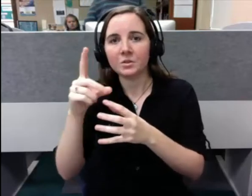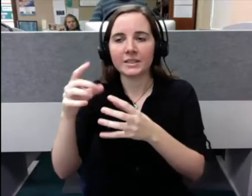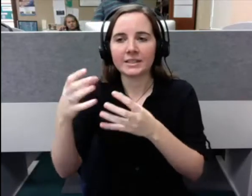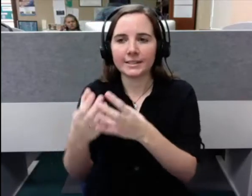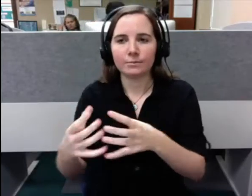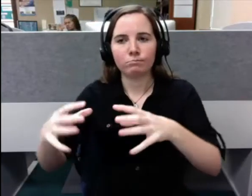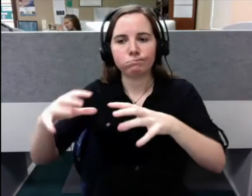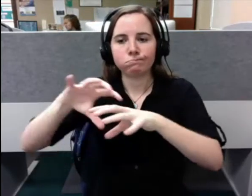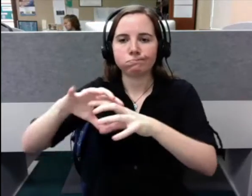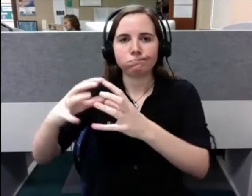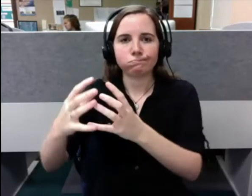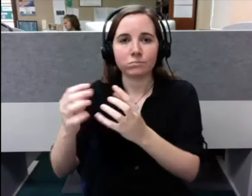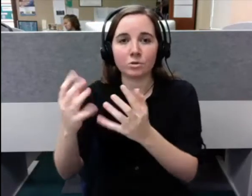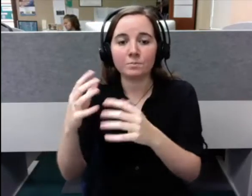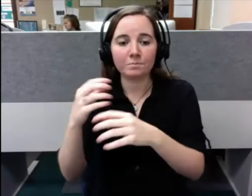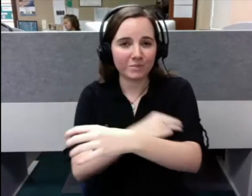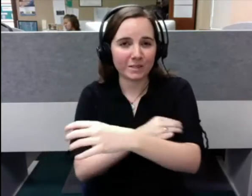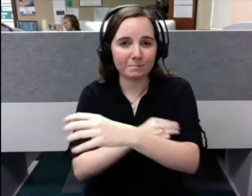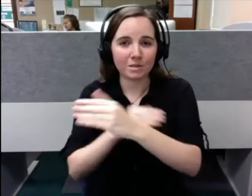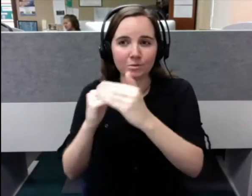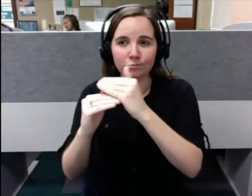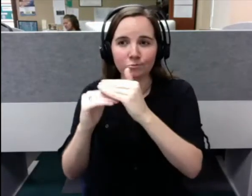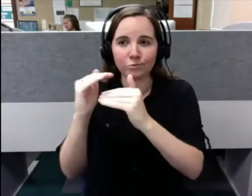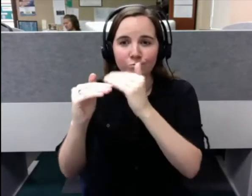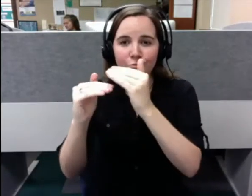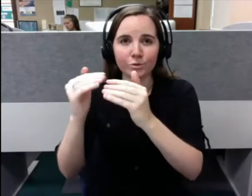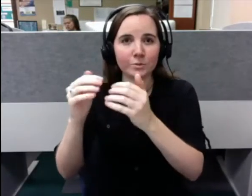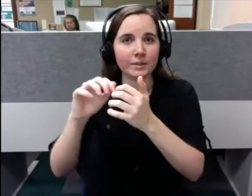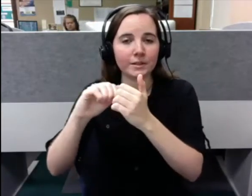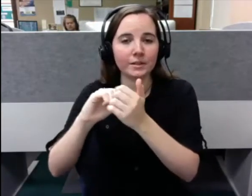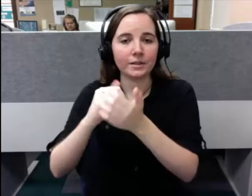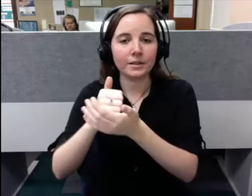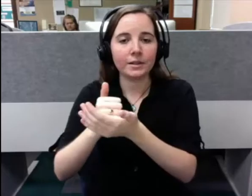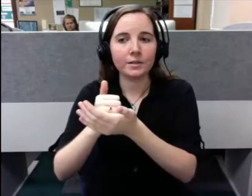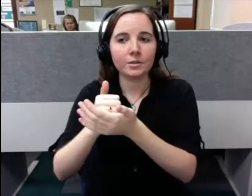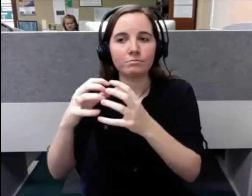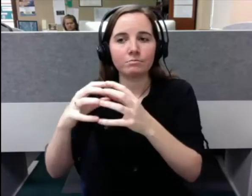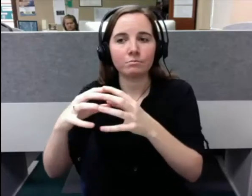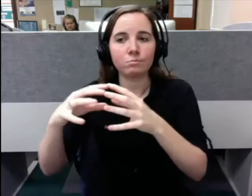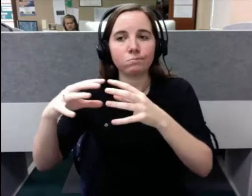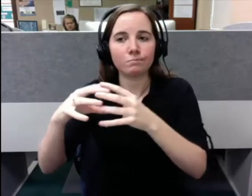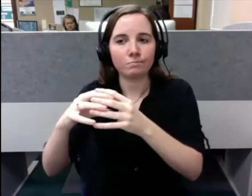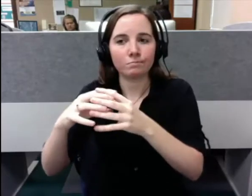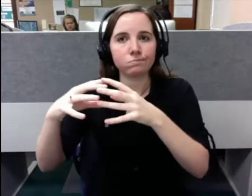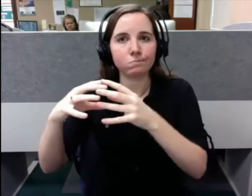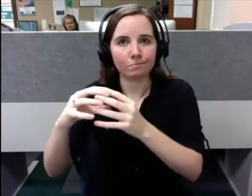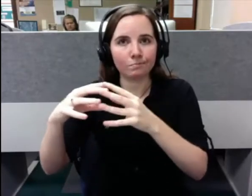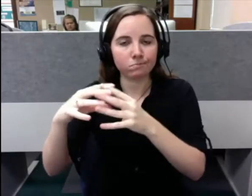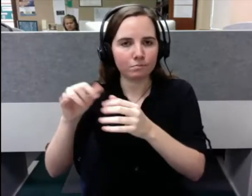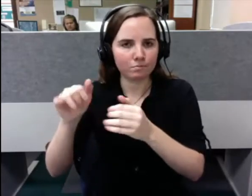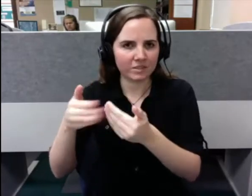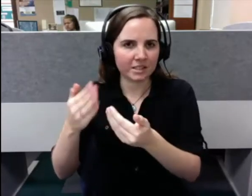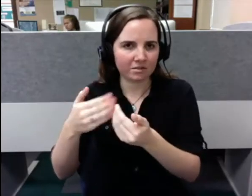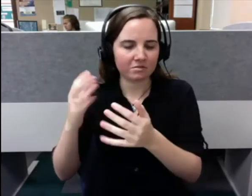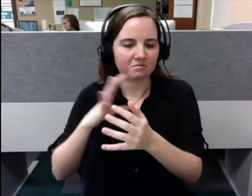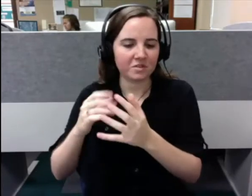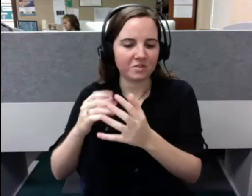bowl. It's got several layers of muscle that are designed to allow your stomach to contract or shrink in a three-dimensional